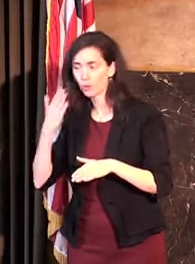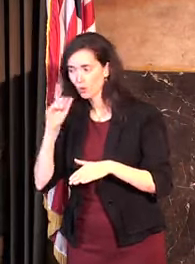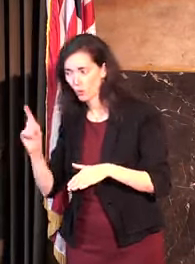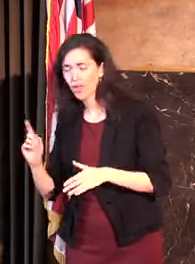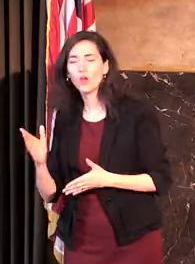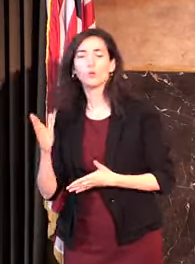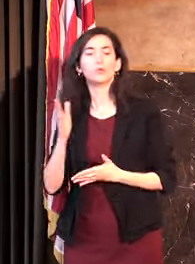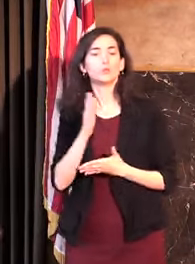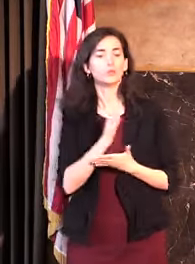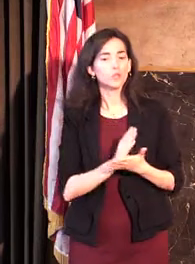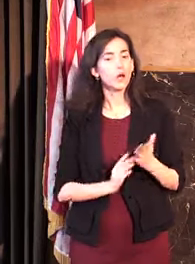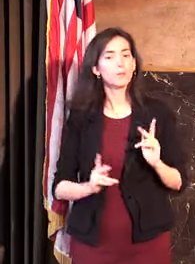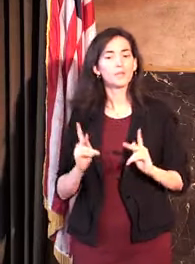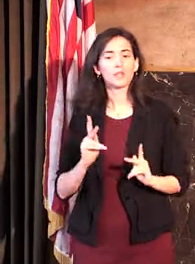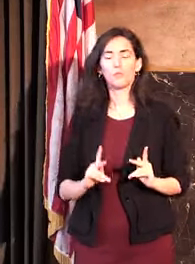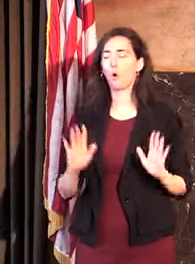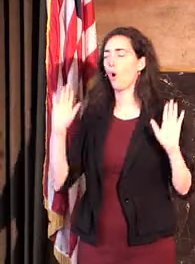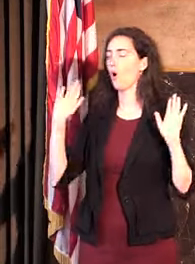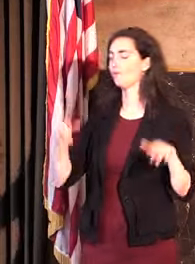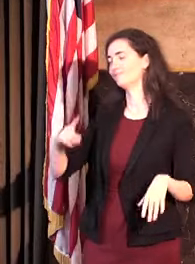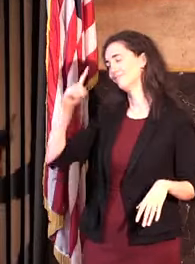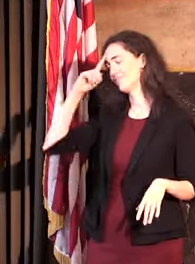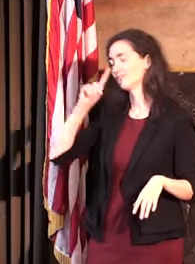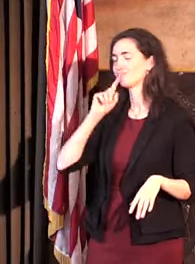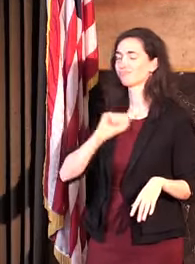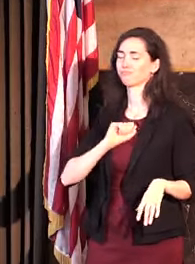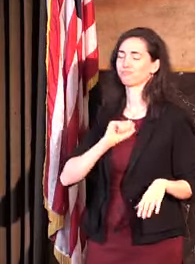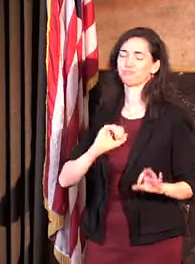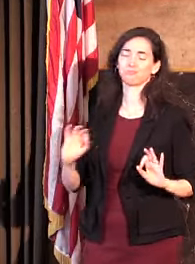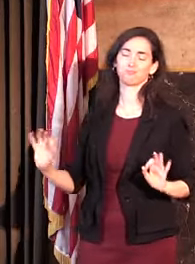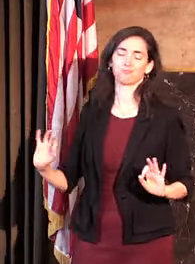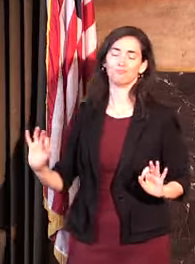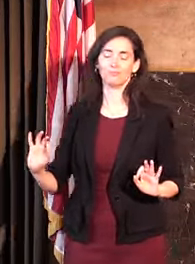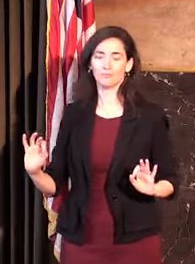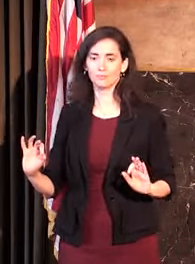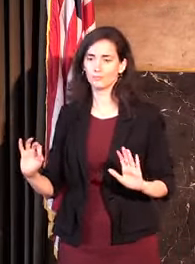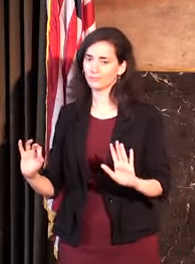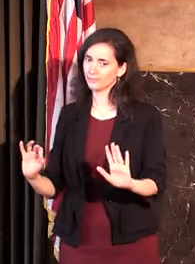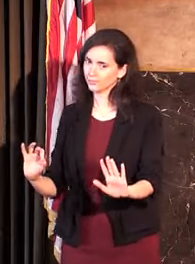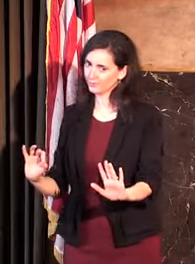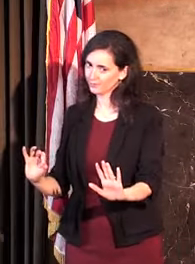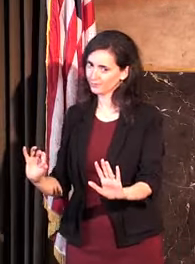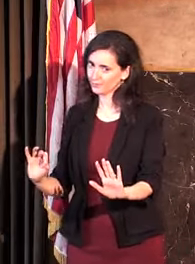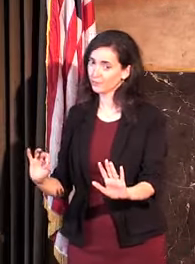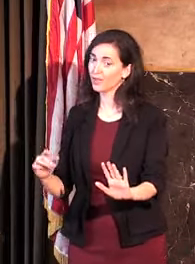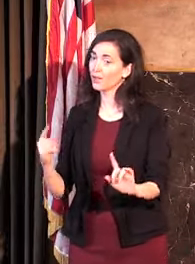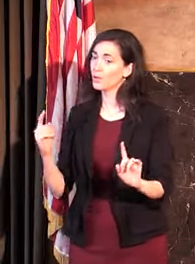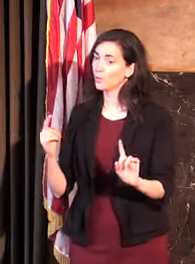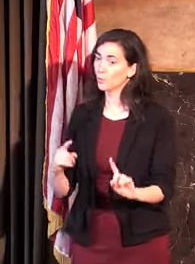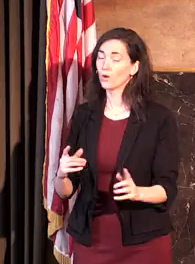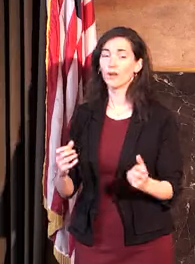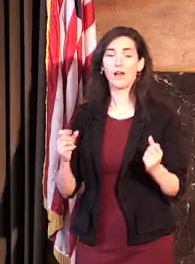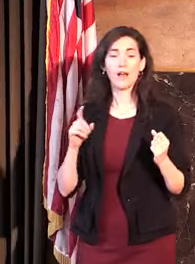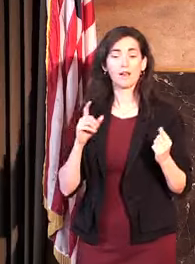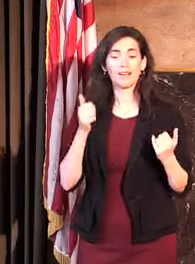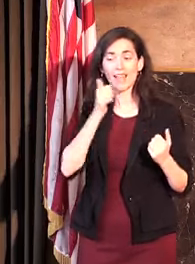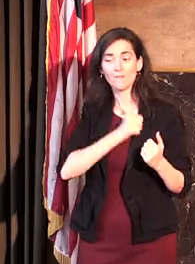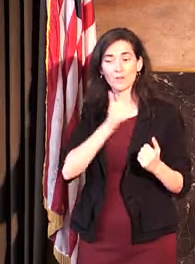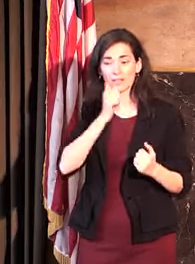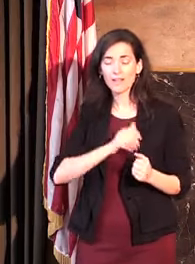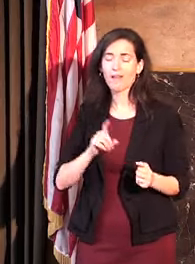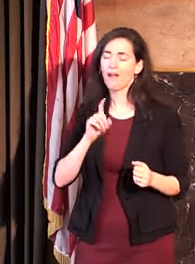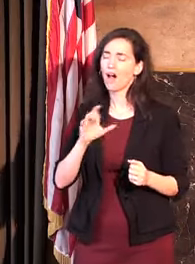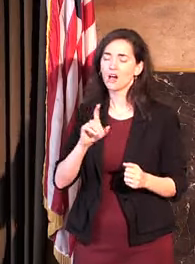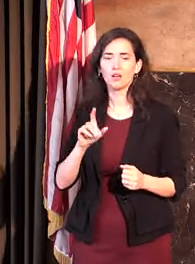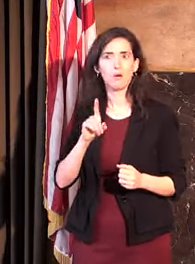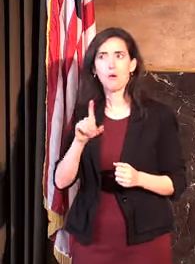taking too much assurance from that. The fact of the matter is, we have hundreds of people testing positive every single